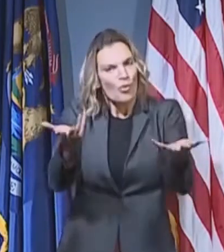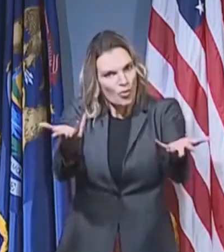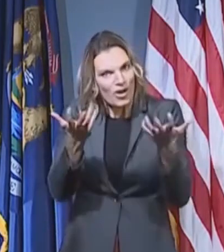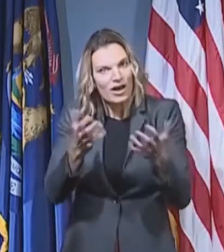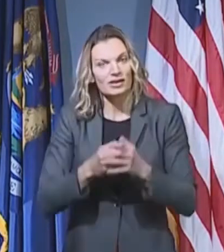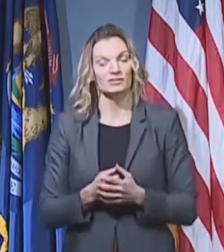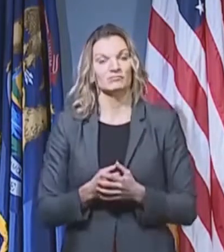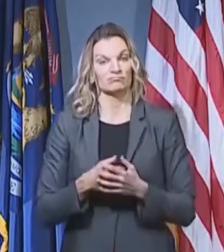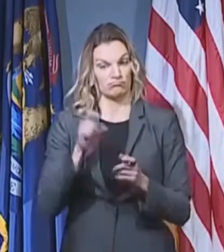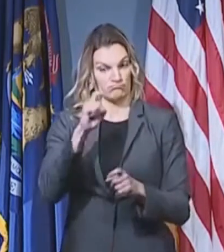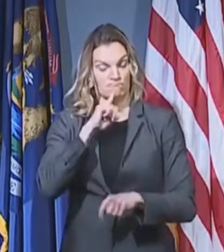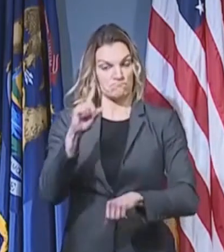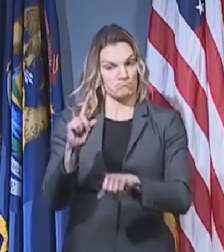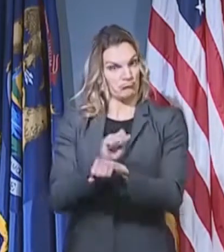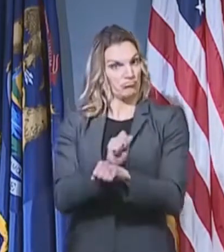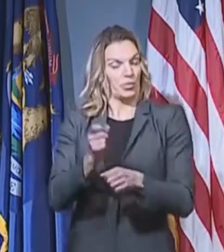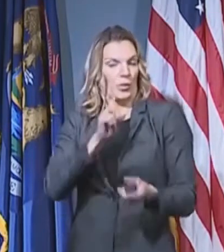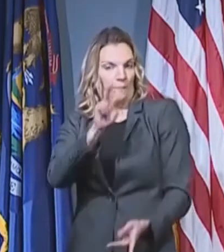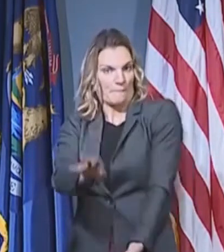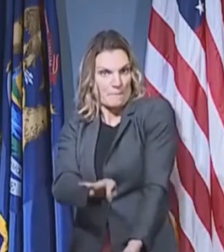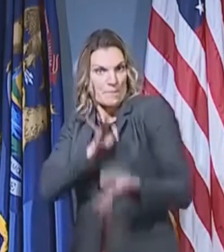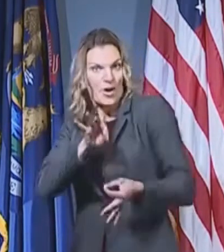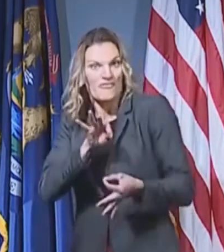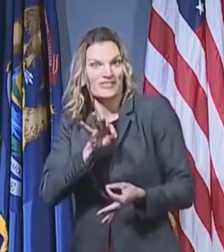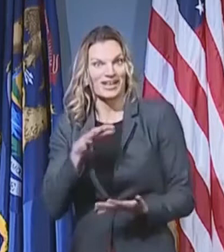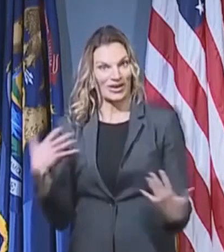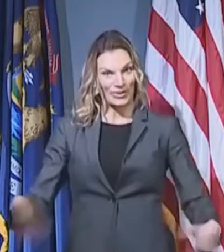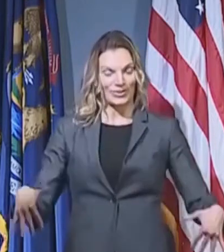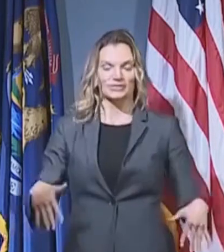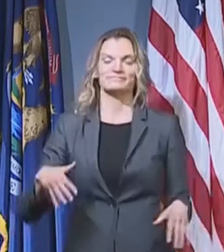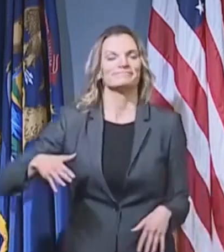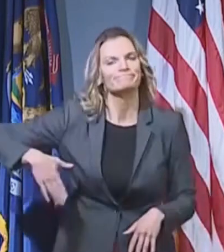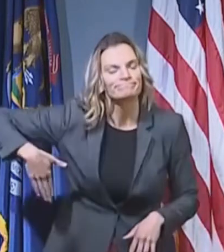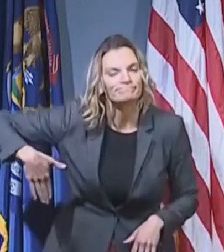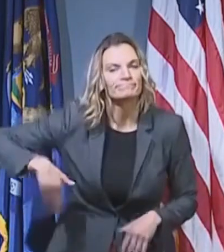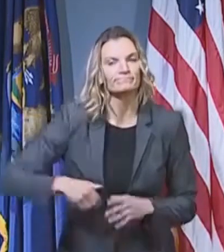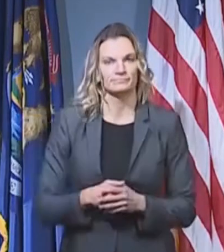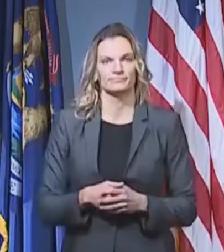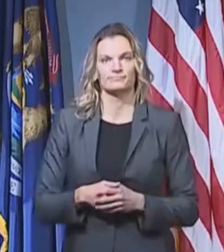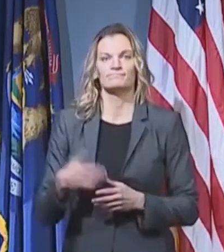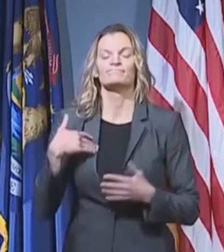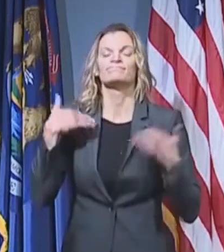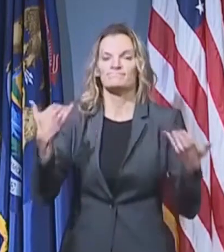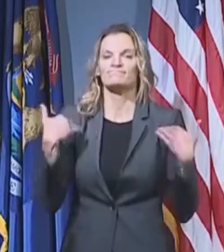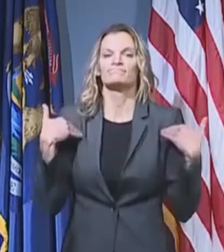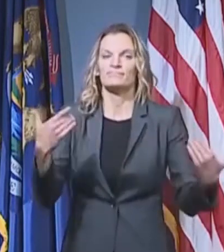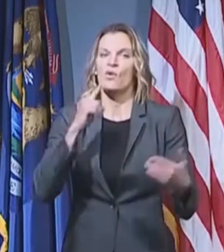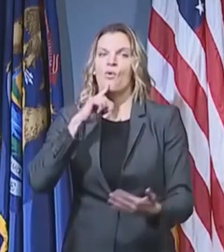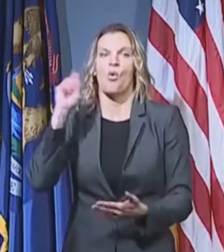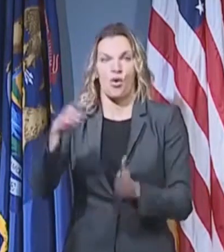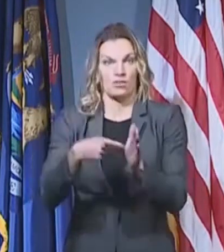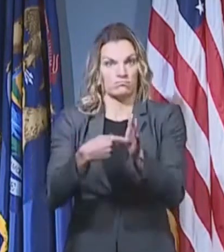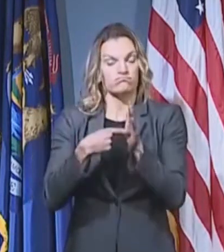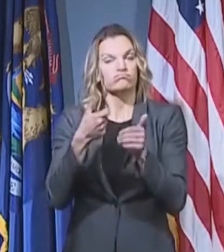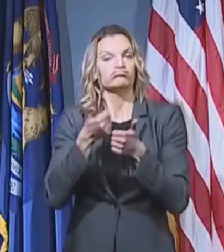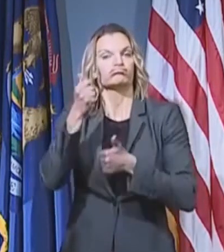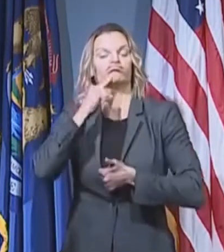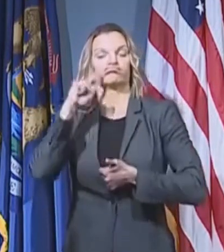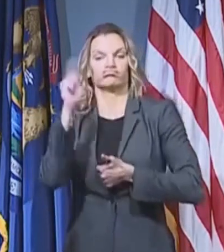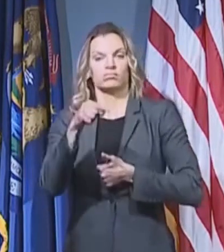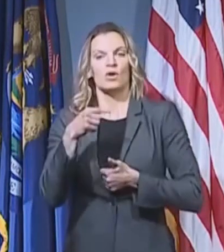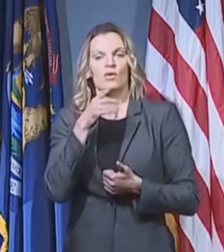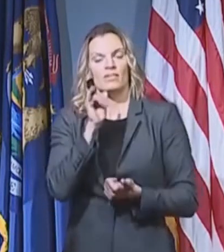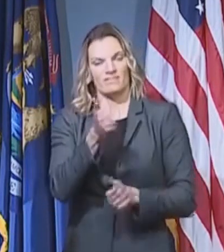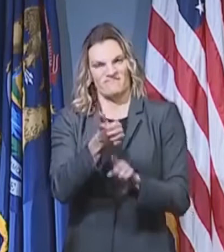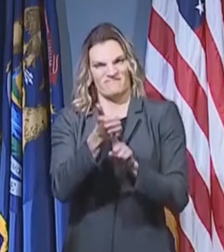do. Today, I signed an executive order to create the Black Leadership Advisory Council of Michigan, which I will work closely